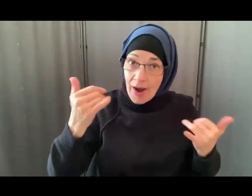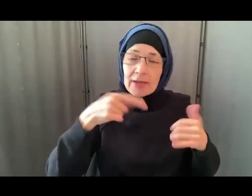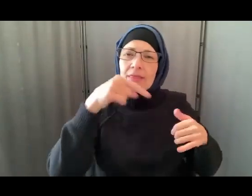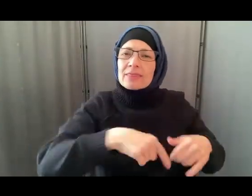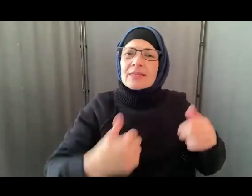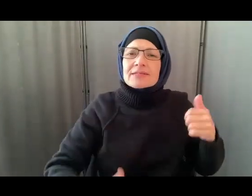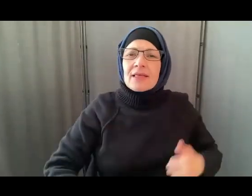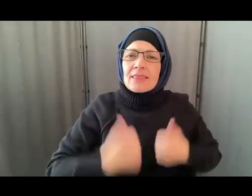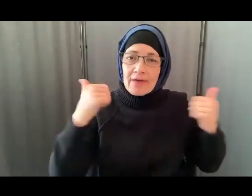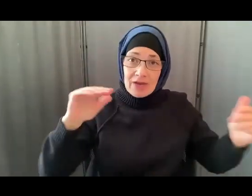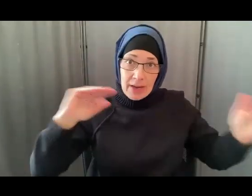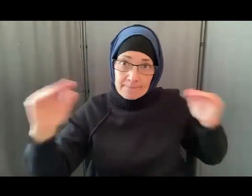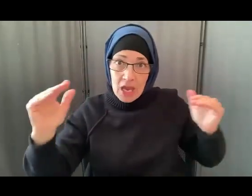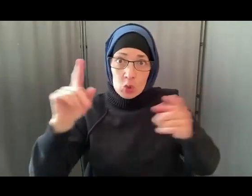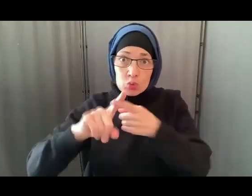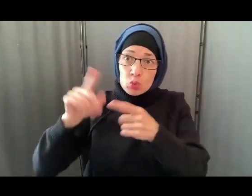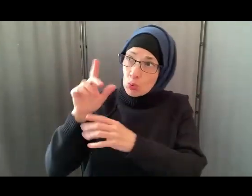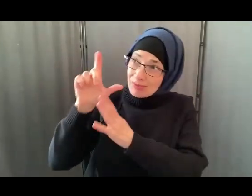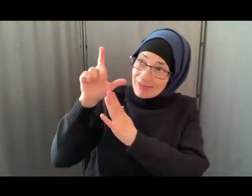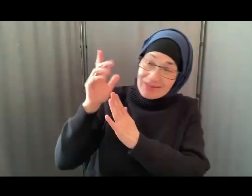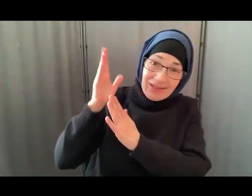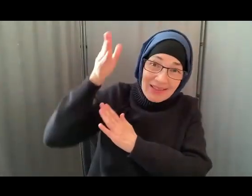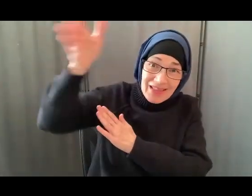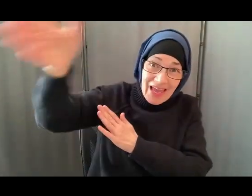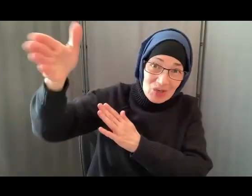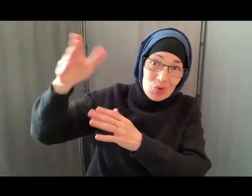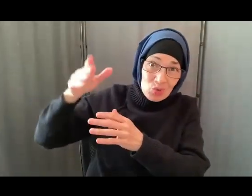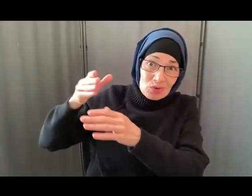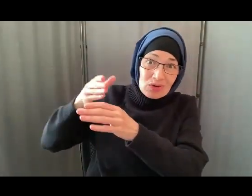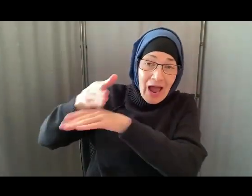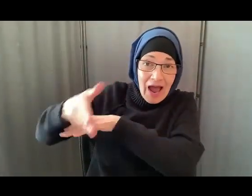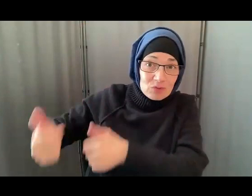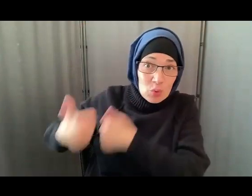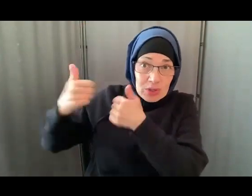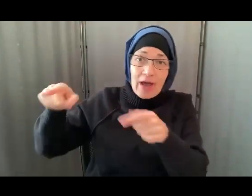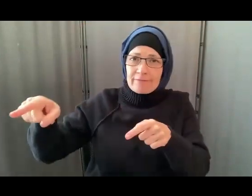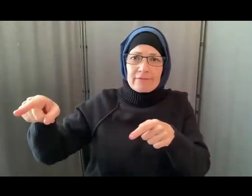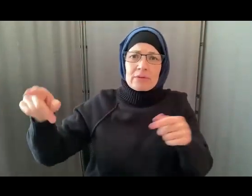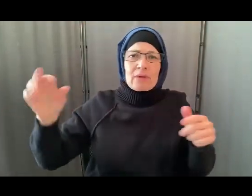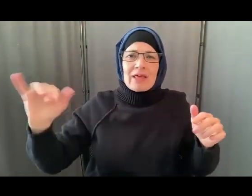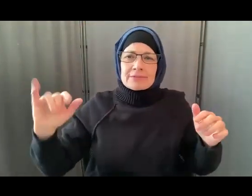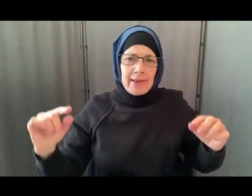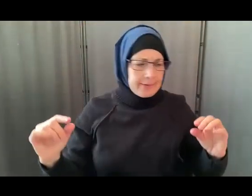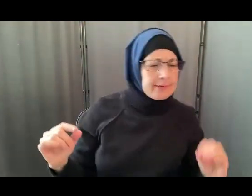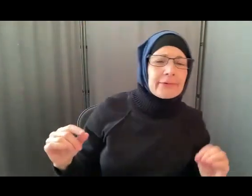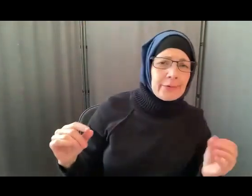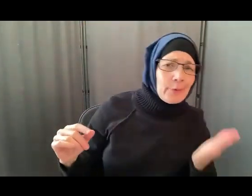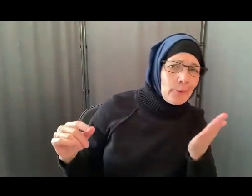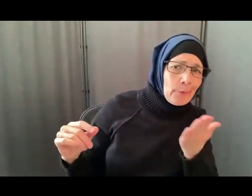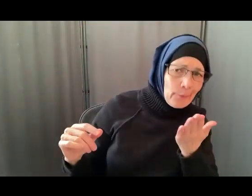comes to value, this compares to zero versus infinity.